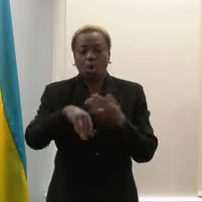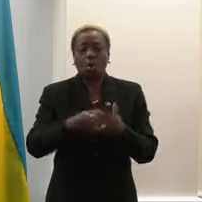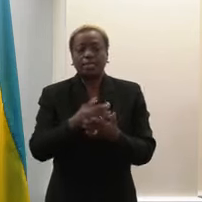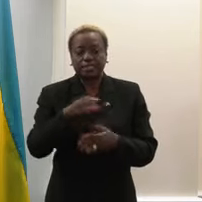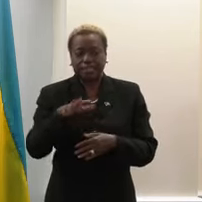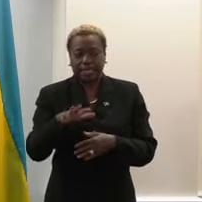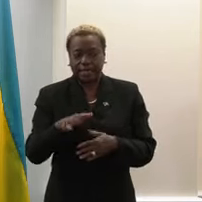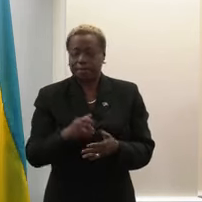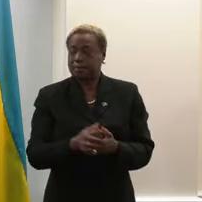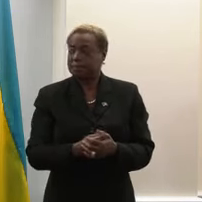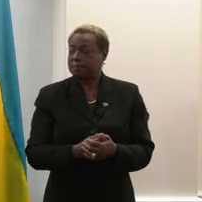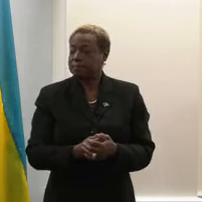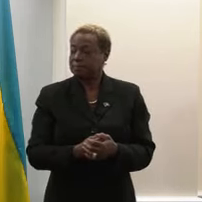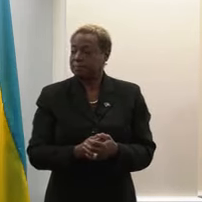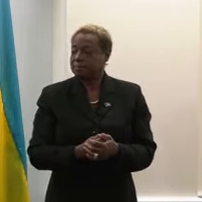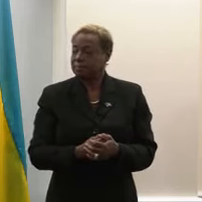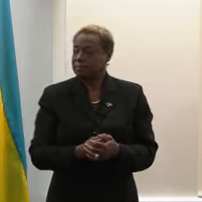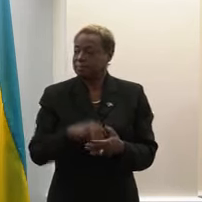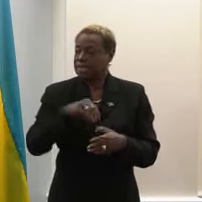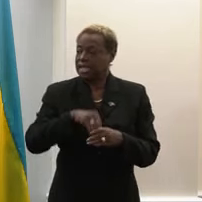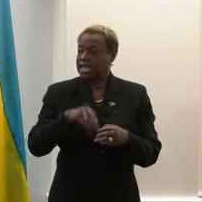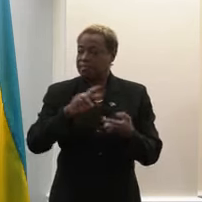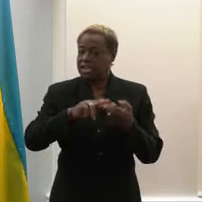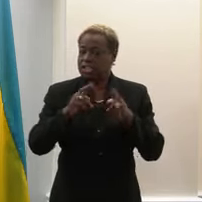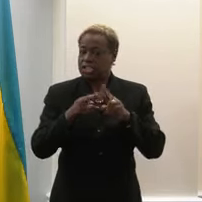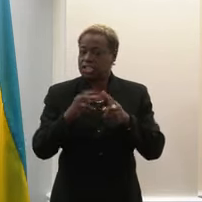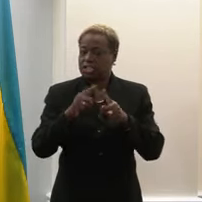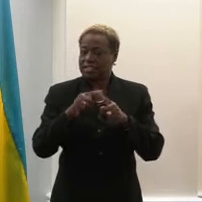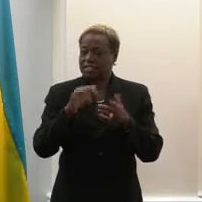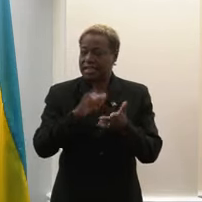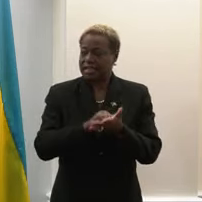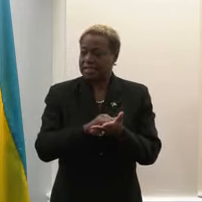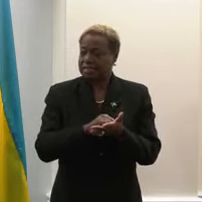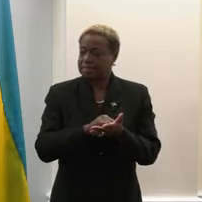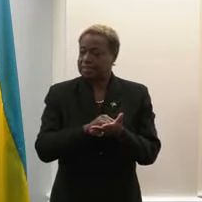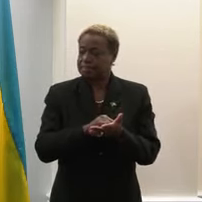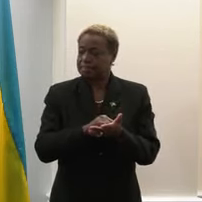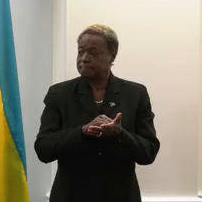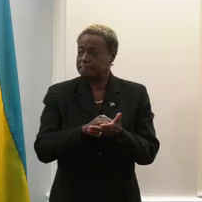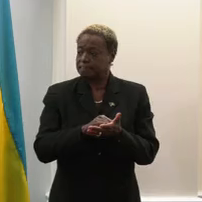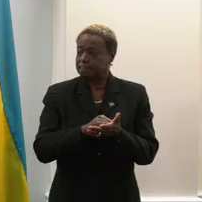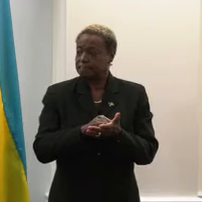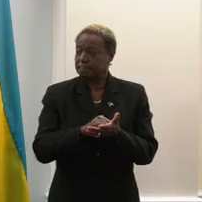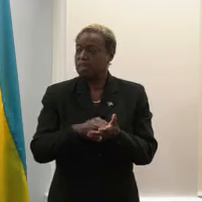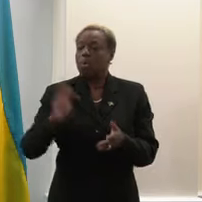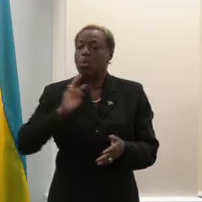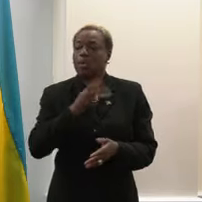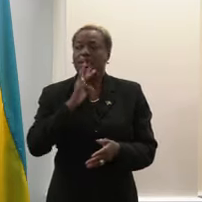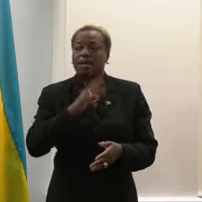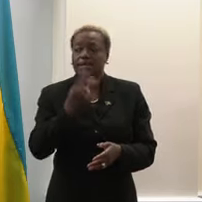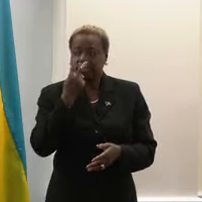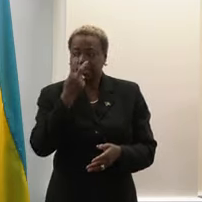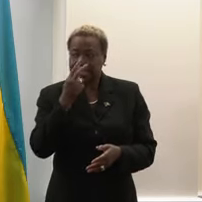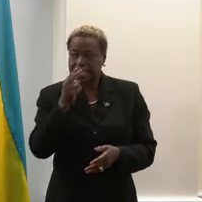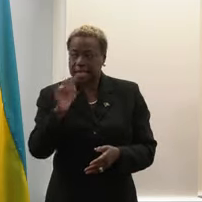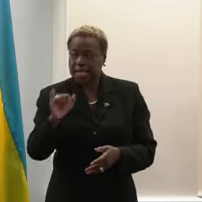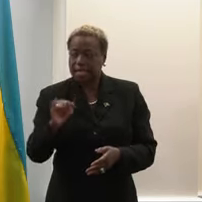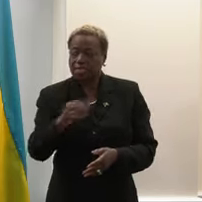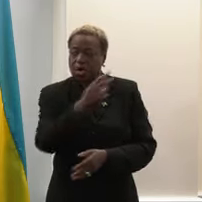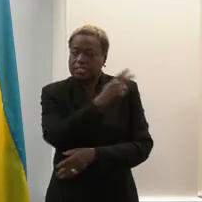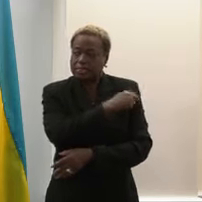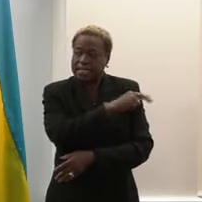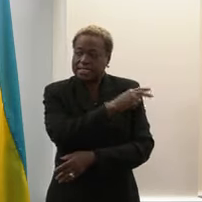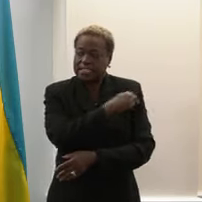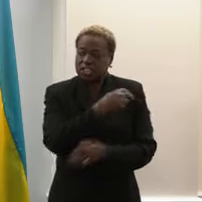all stable. Mm-hmm. Okay. In relation to that, the fact that we are seeing the hospitalizations